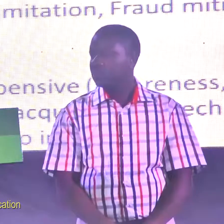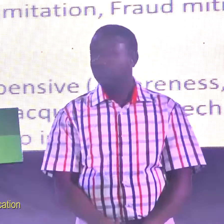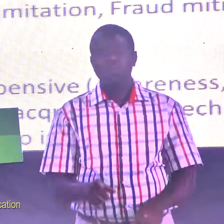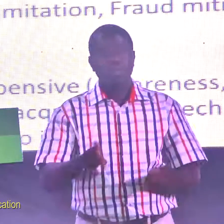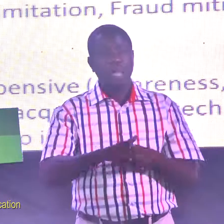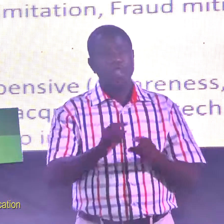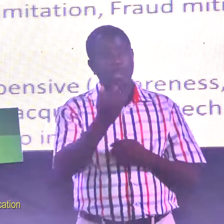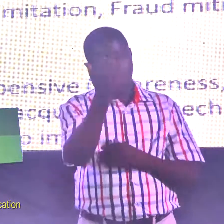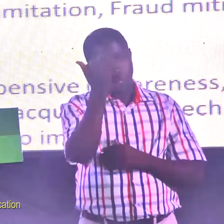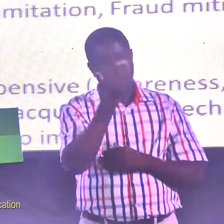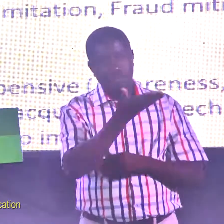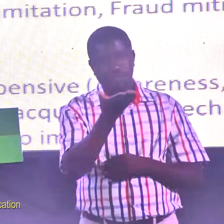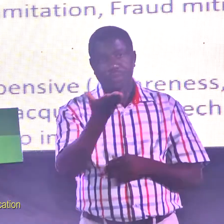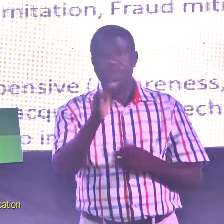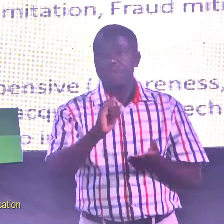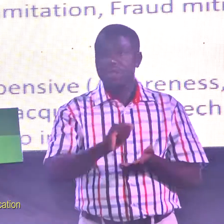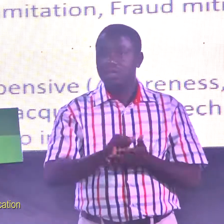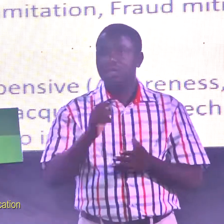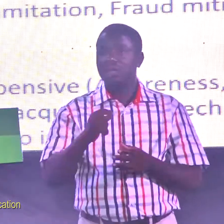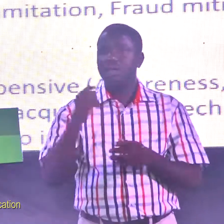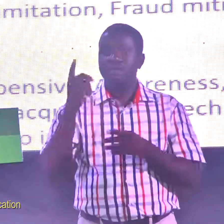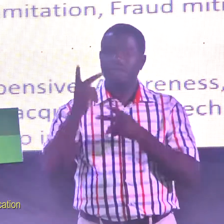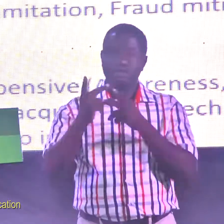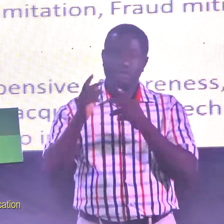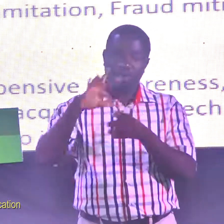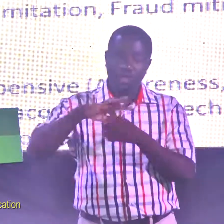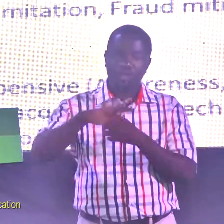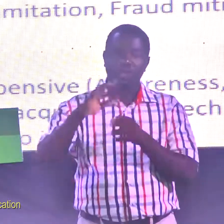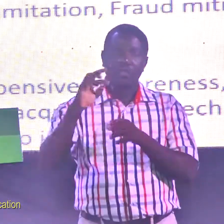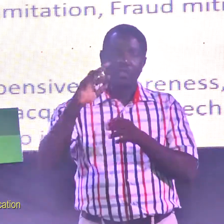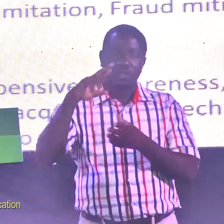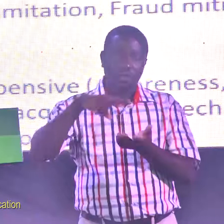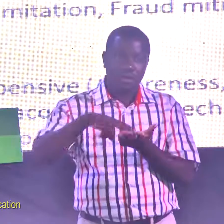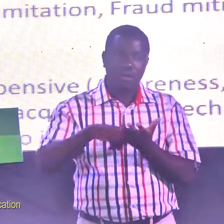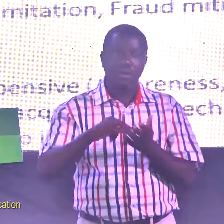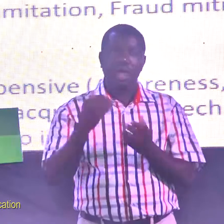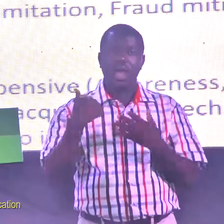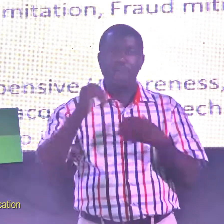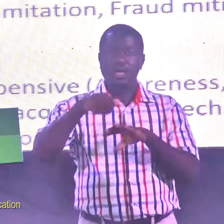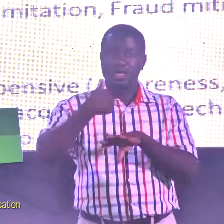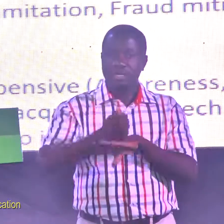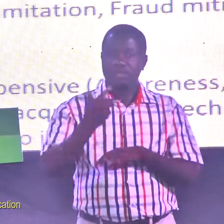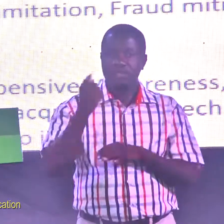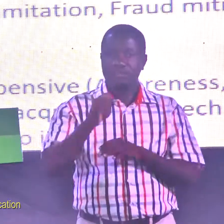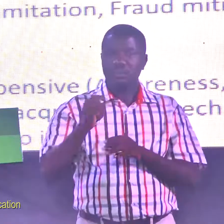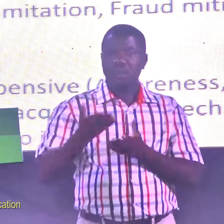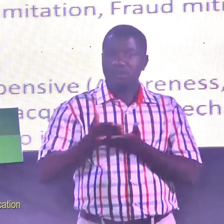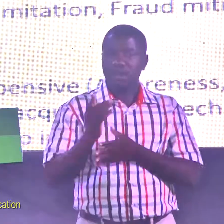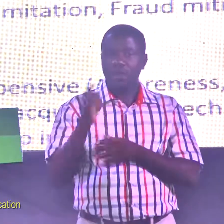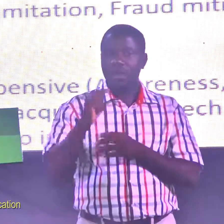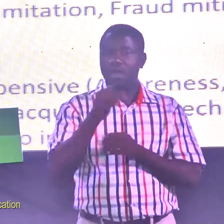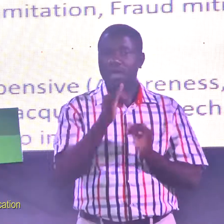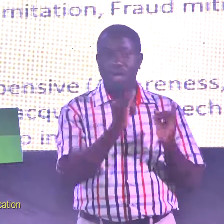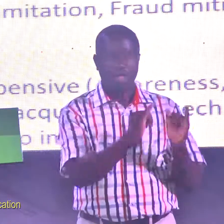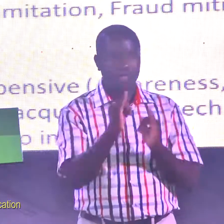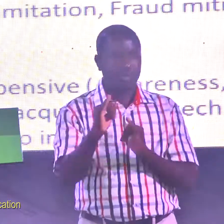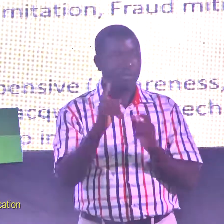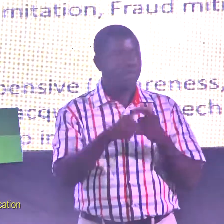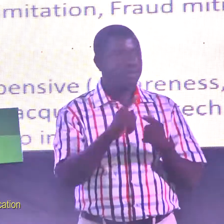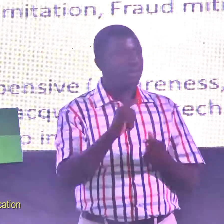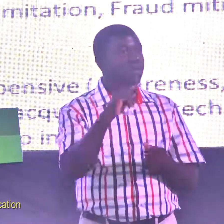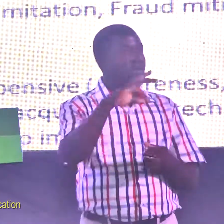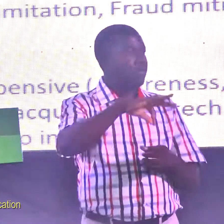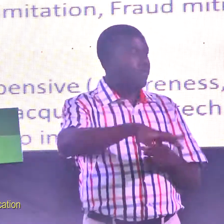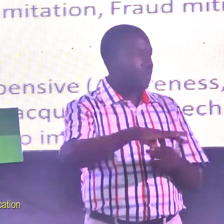As we know, voter registration establishes the eligibility of individuals to vote,